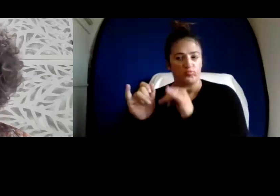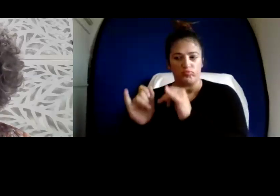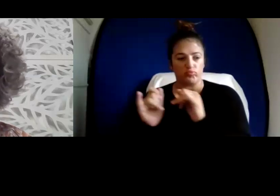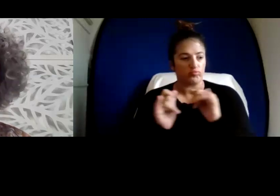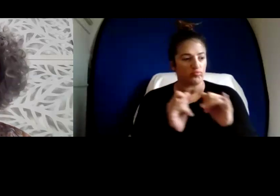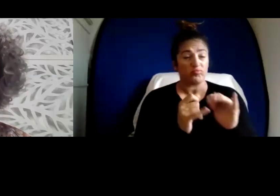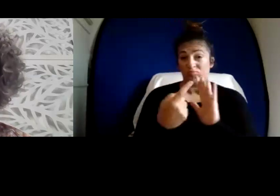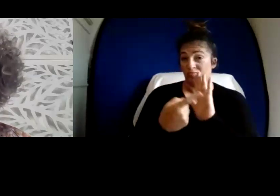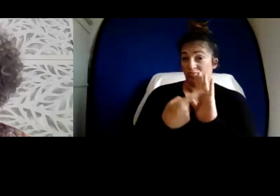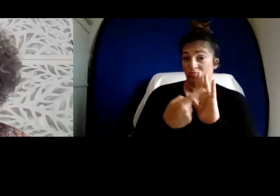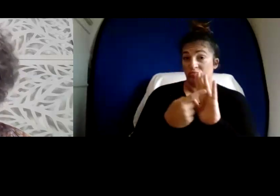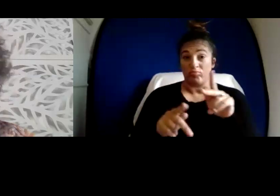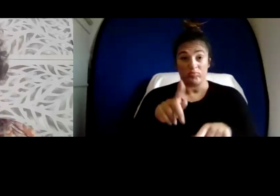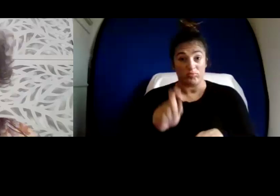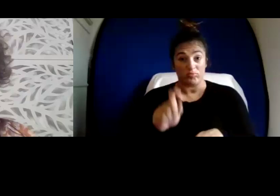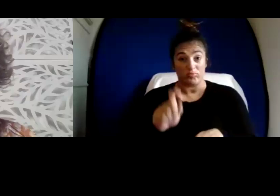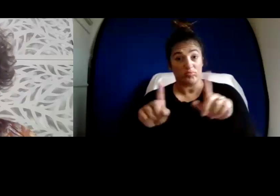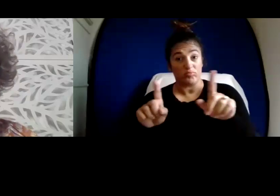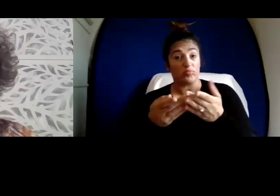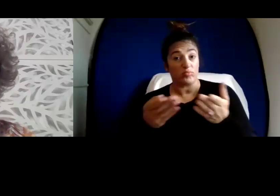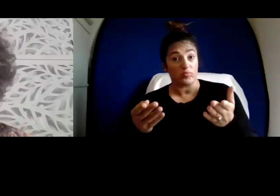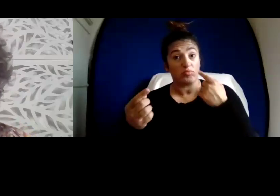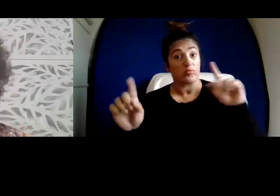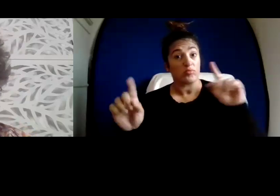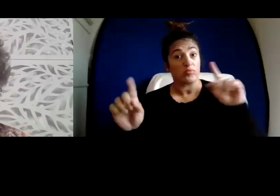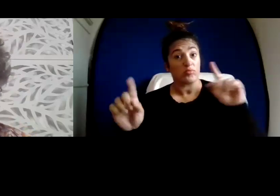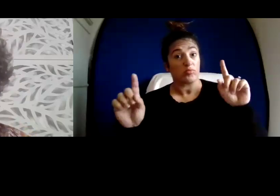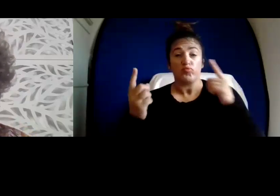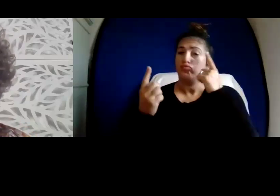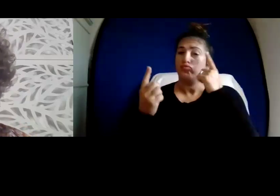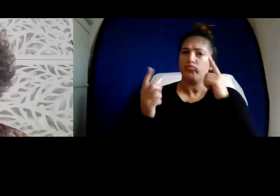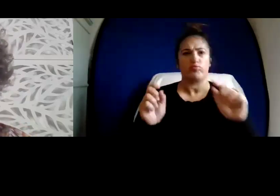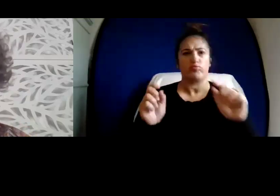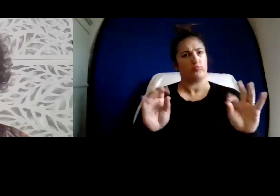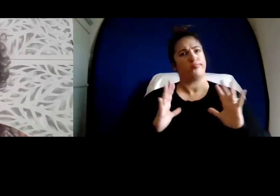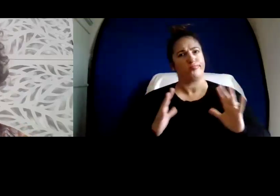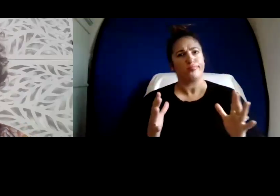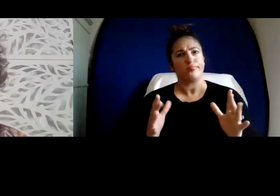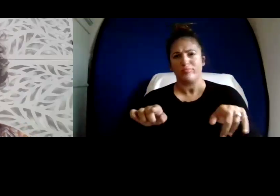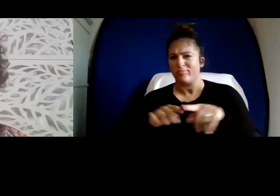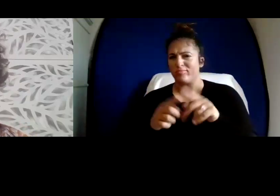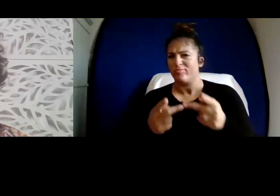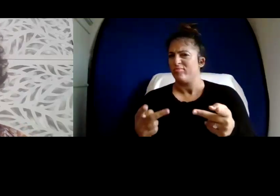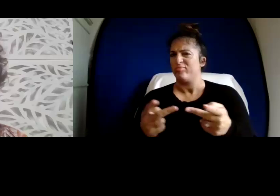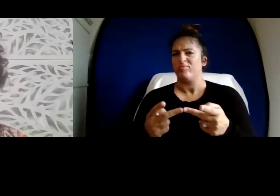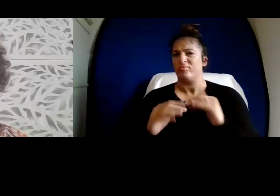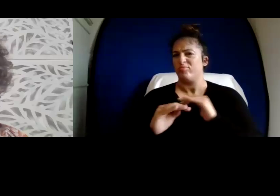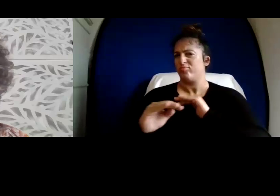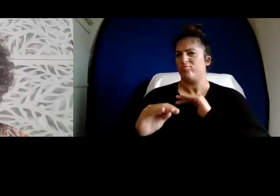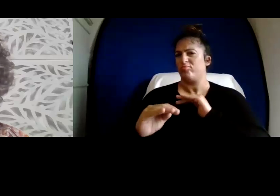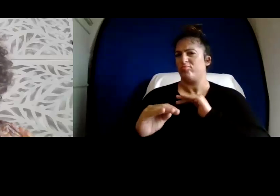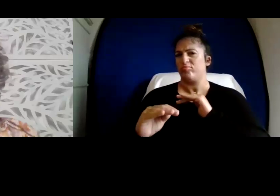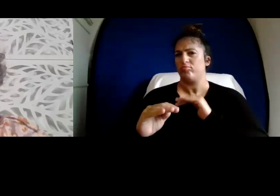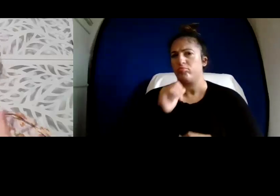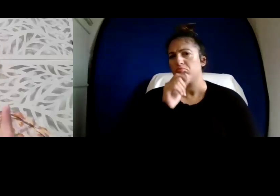need different things to succeed, and that's okay. Not everyone starts at the same place, and so helping